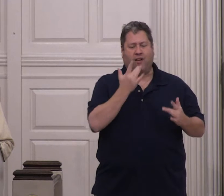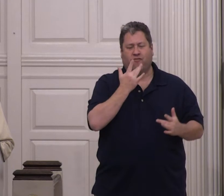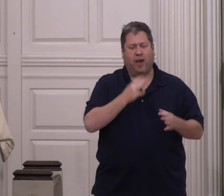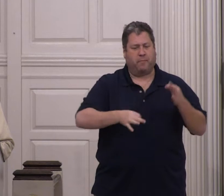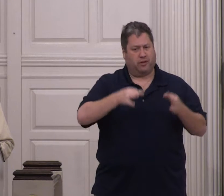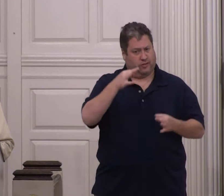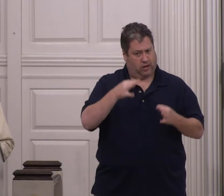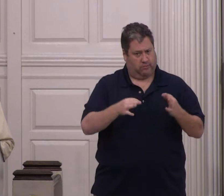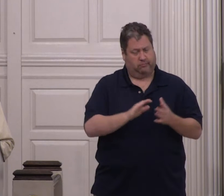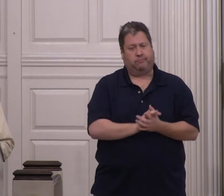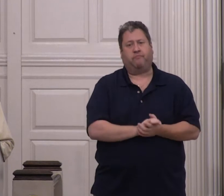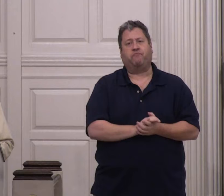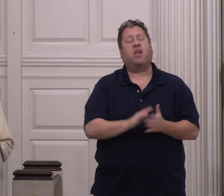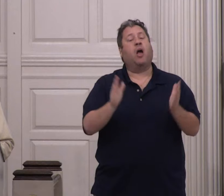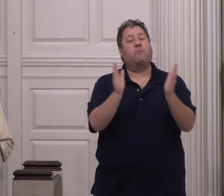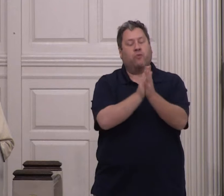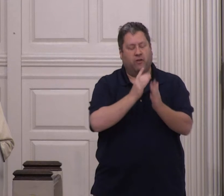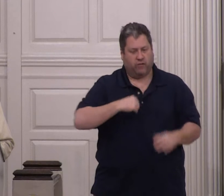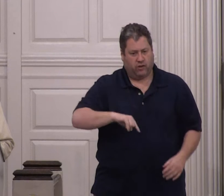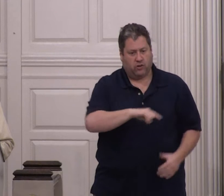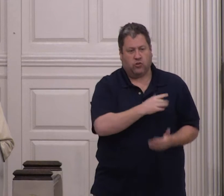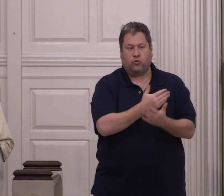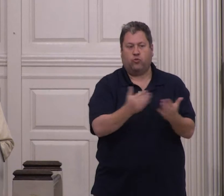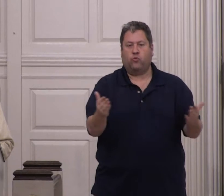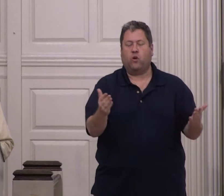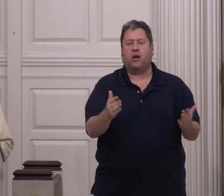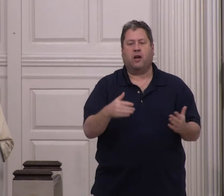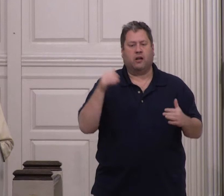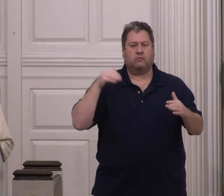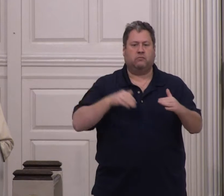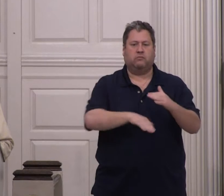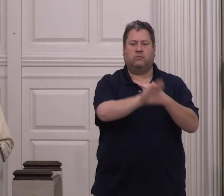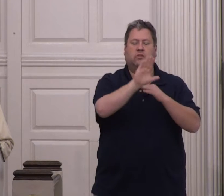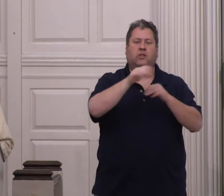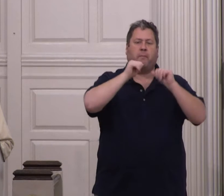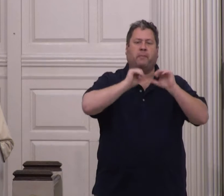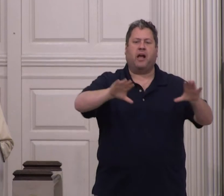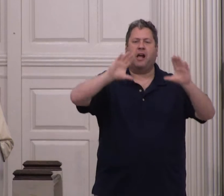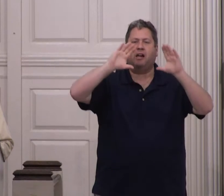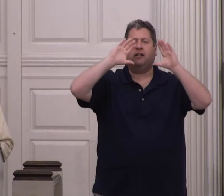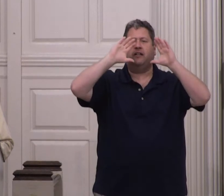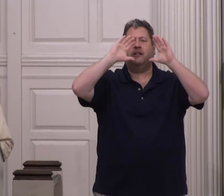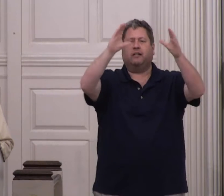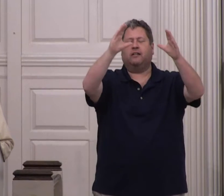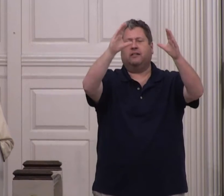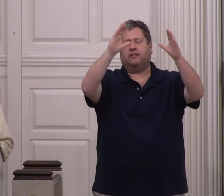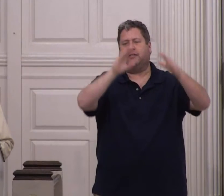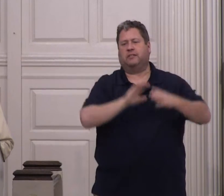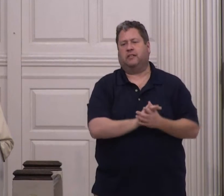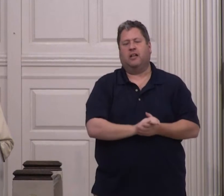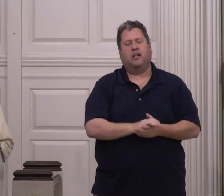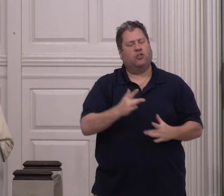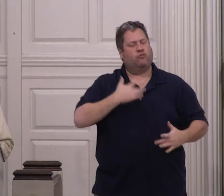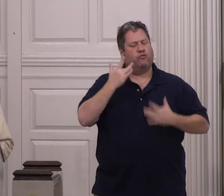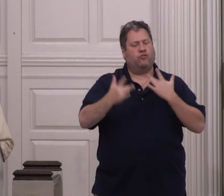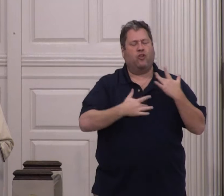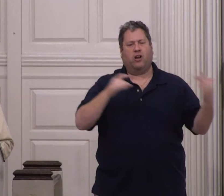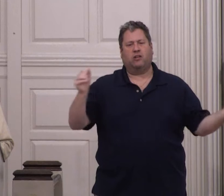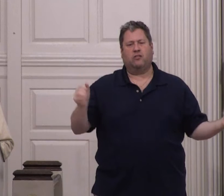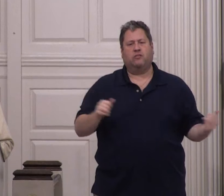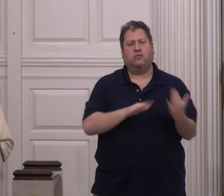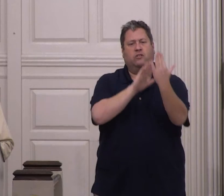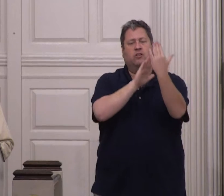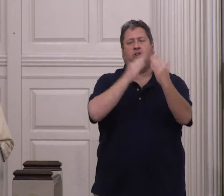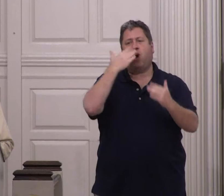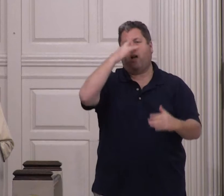favorable judgment. Pray for us that we may be admitted into the company of the blessed, to rejoice in the presence